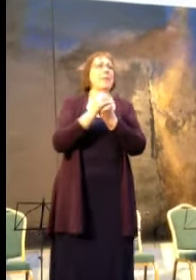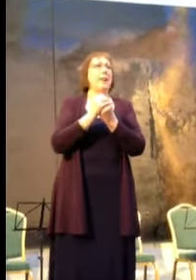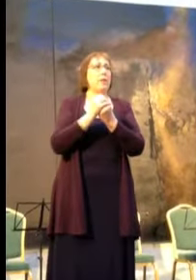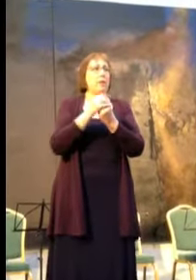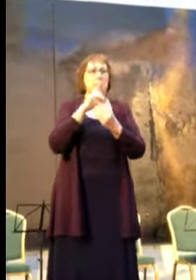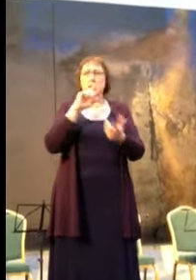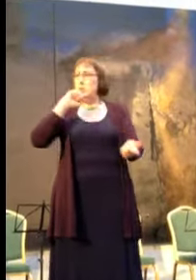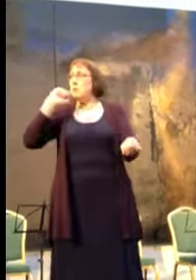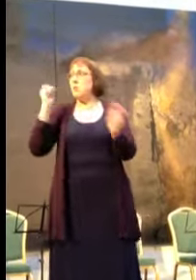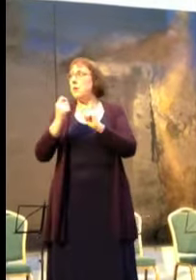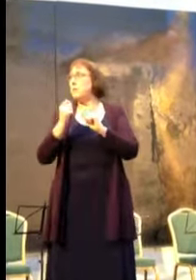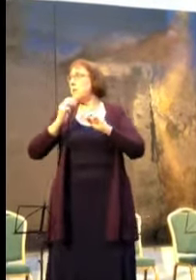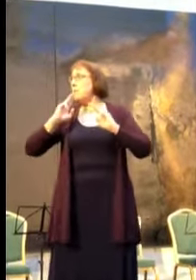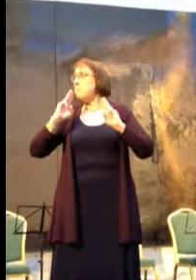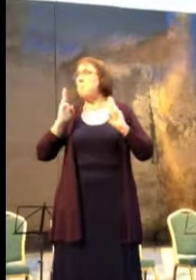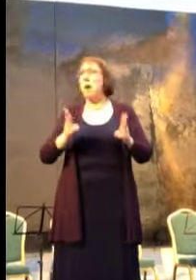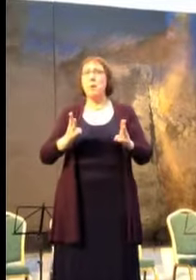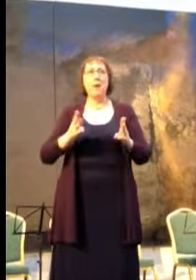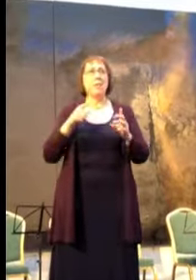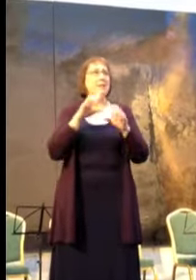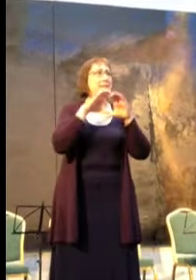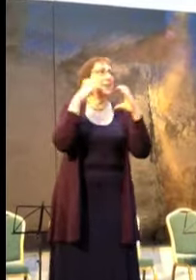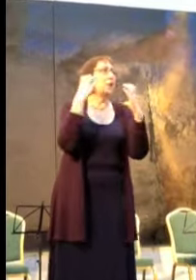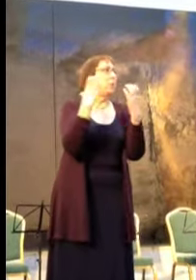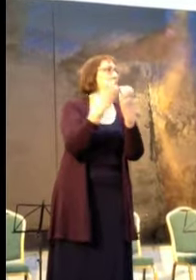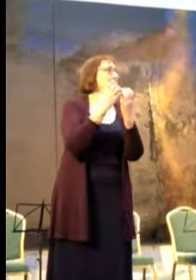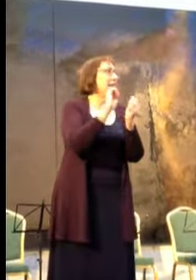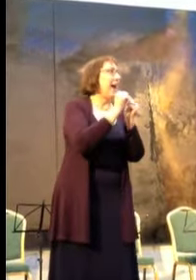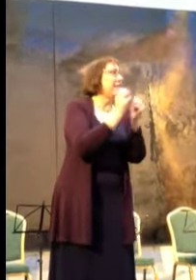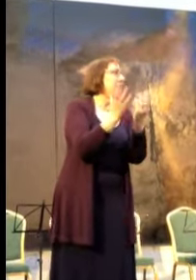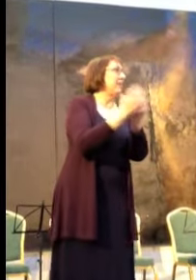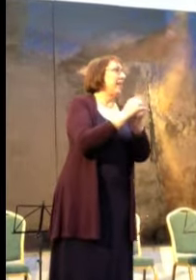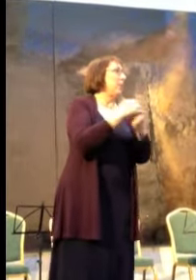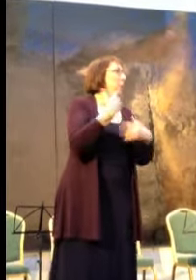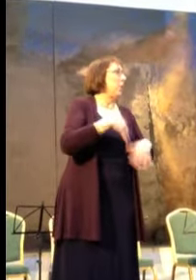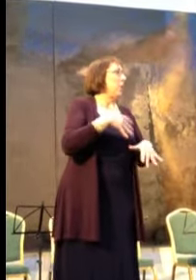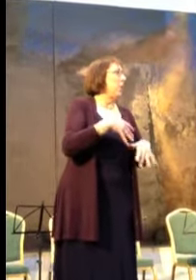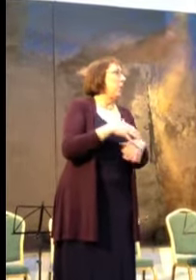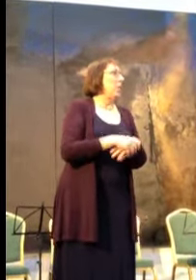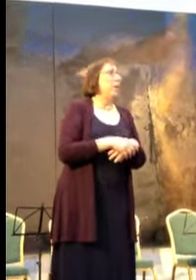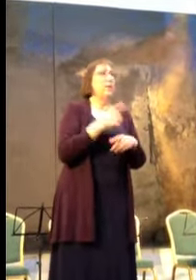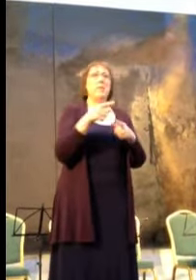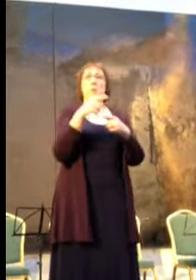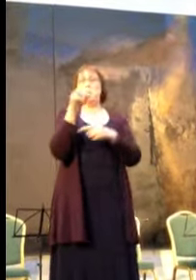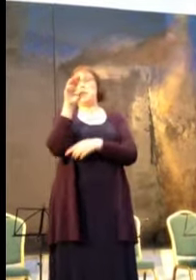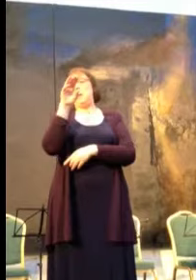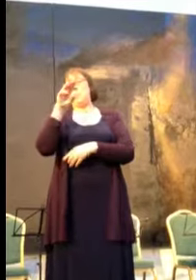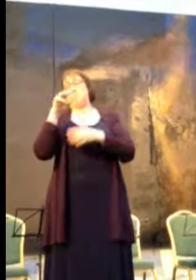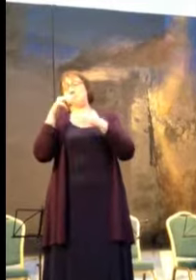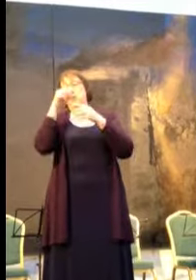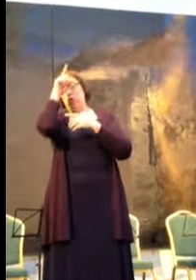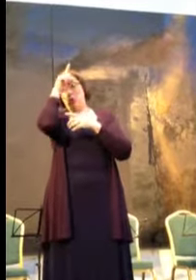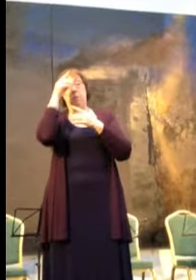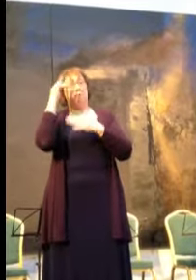transformative power that is there of communities in action. You can have a mass the German philosopher, reminded us that